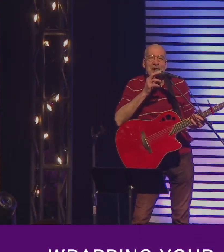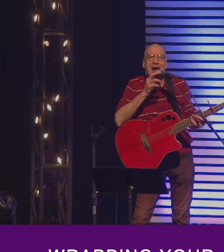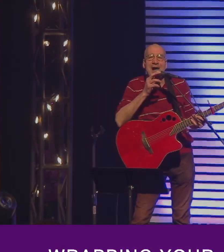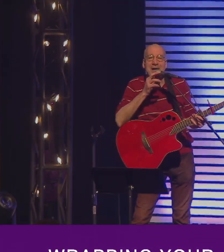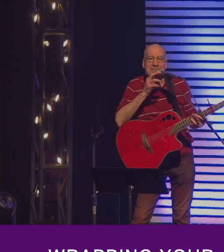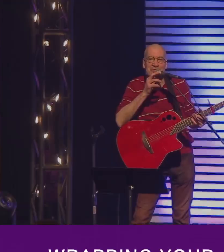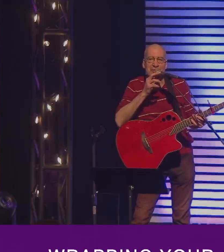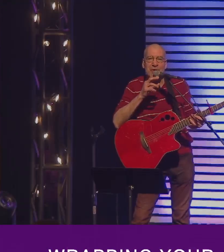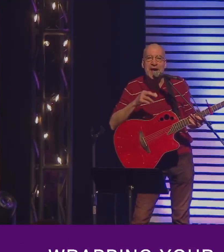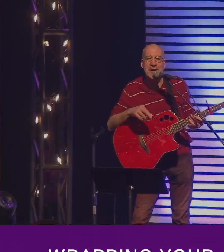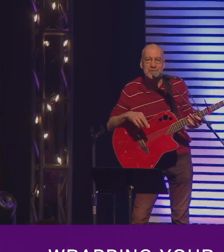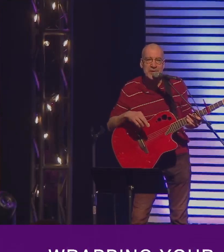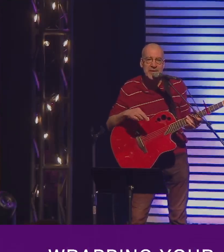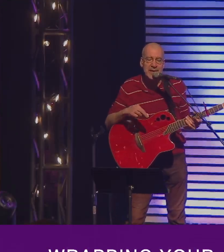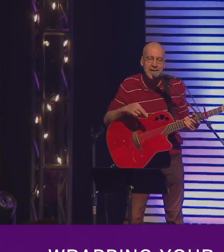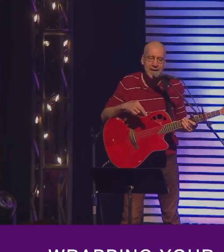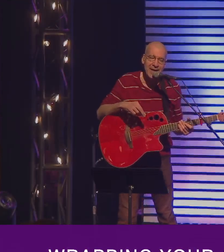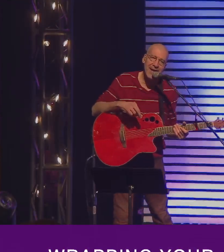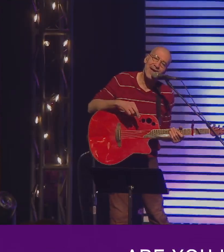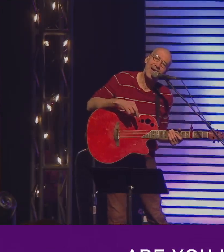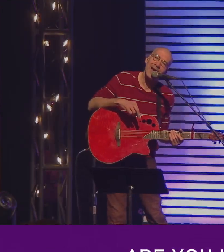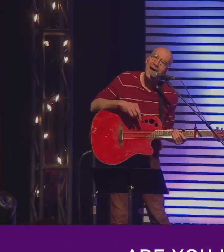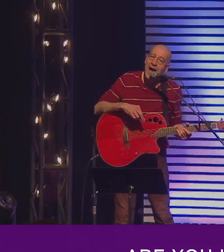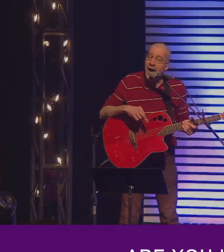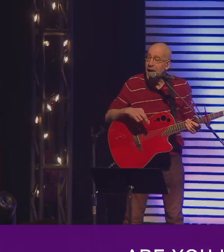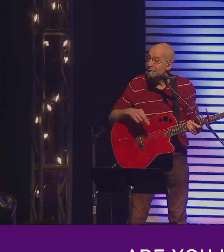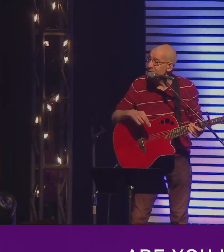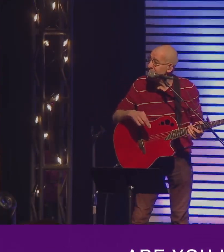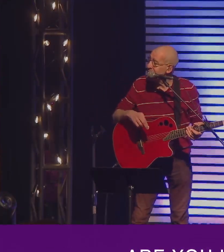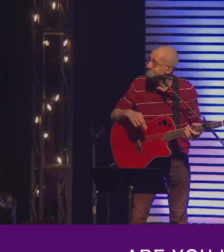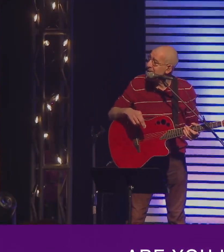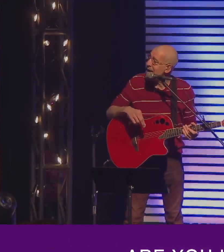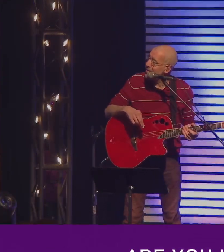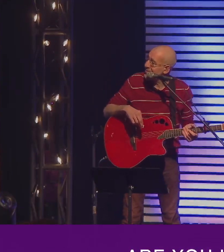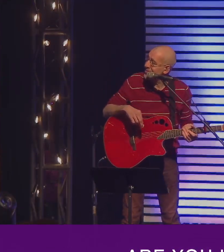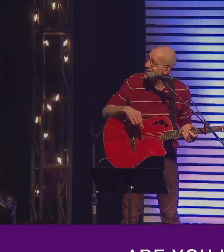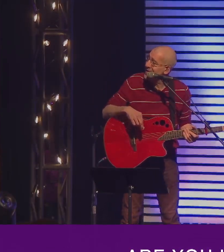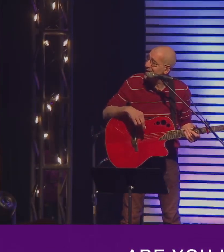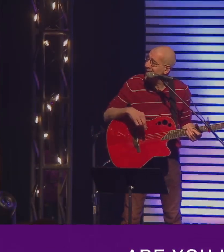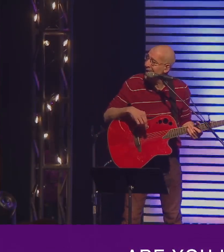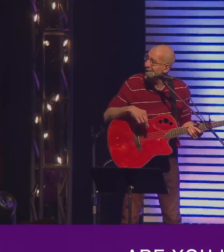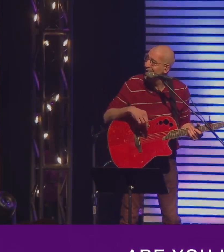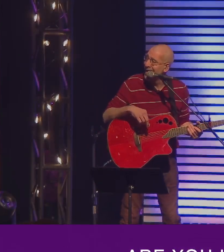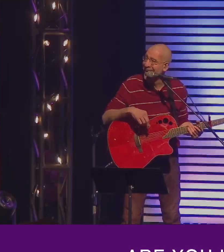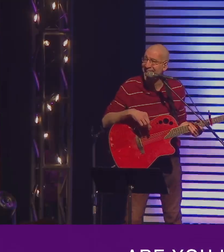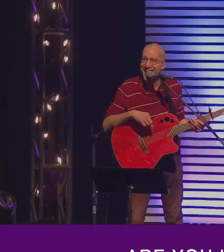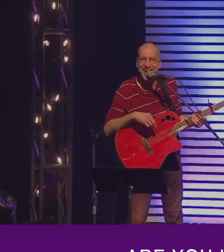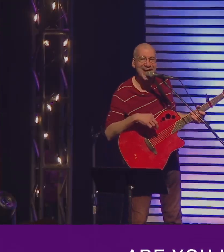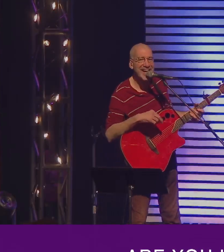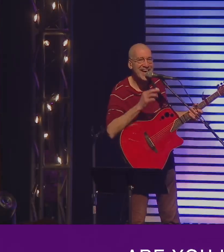Wrapping your arms around me. Are you laughing?